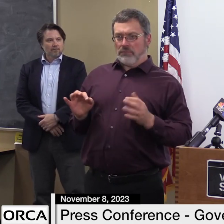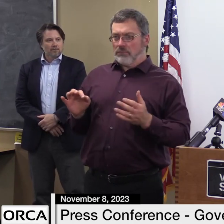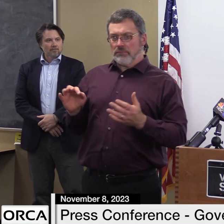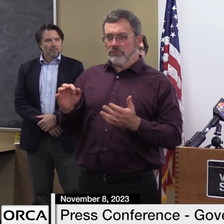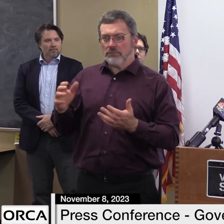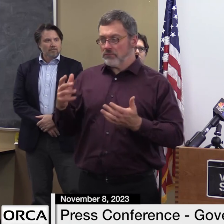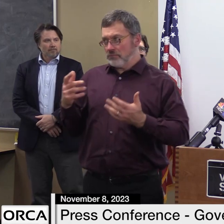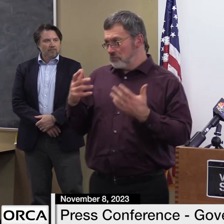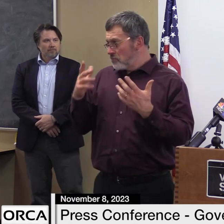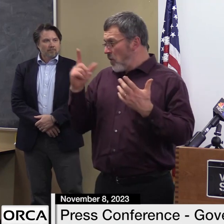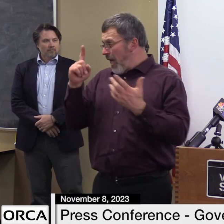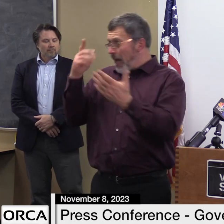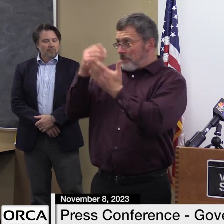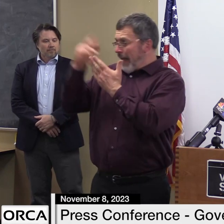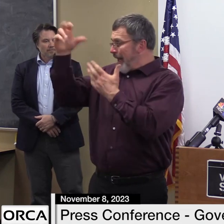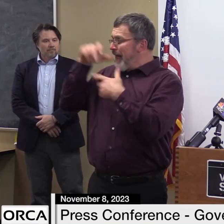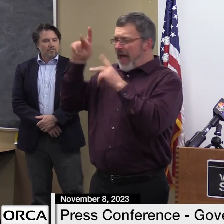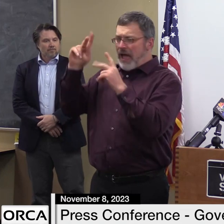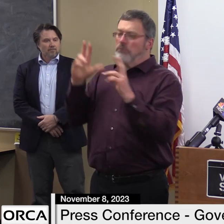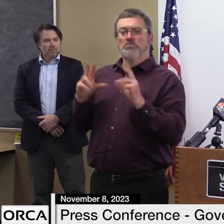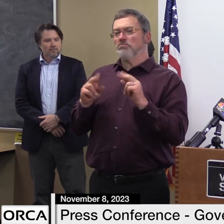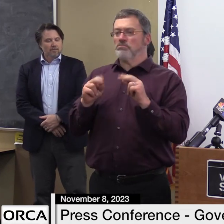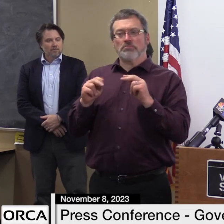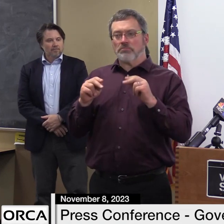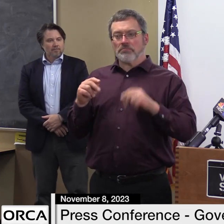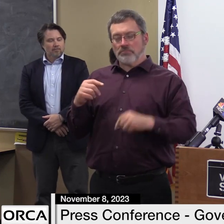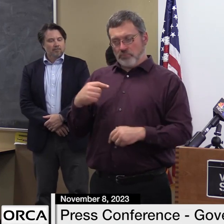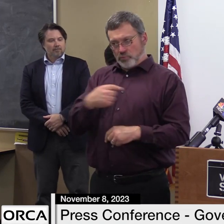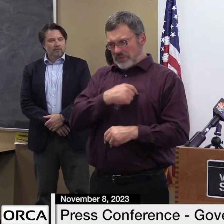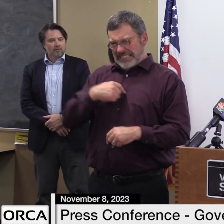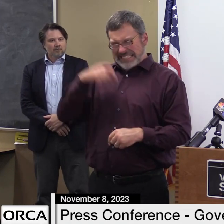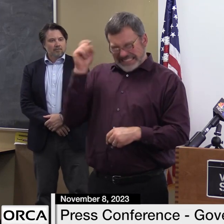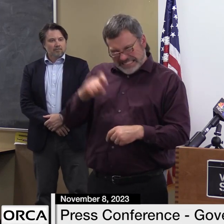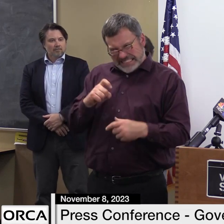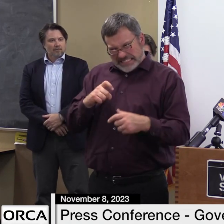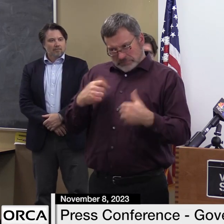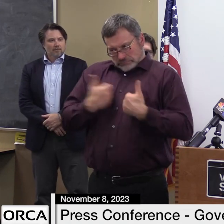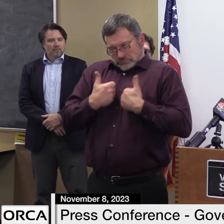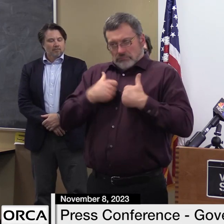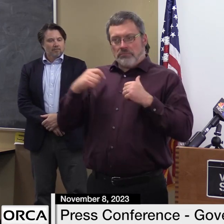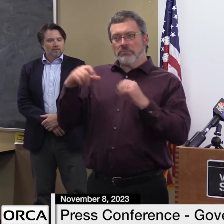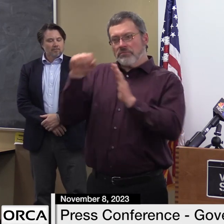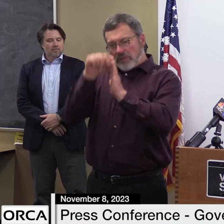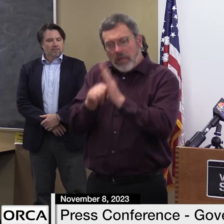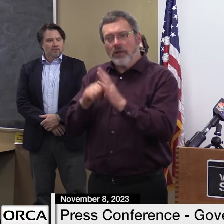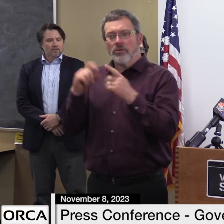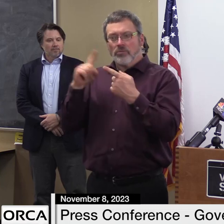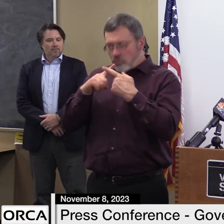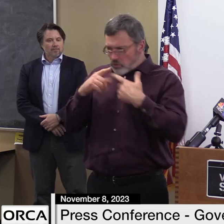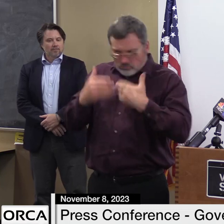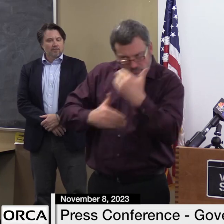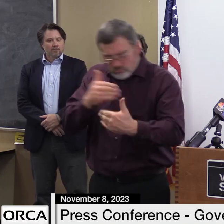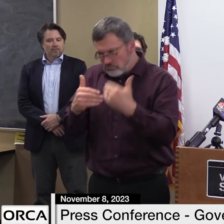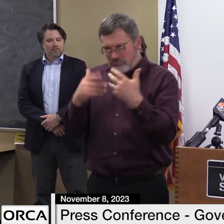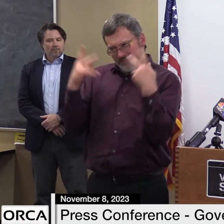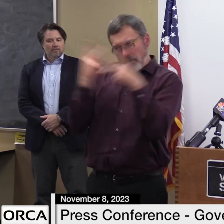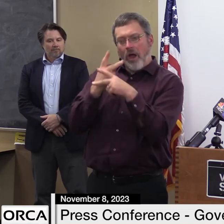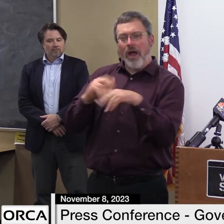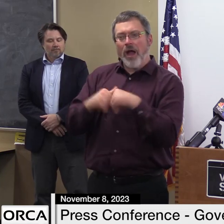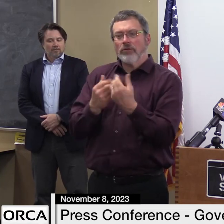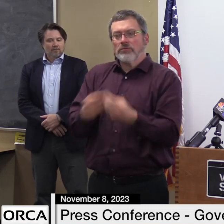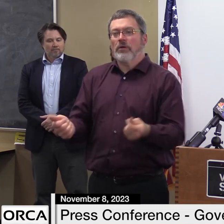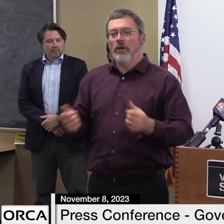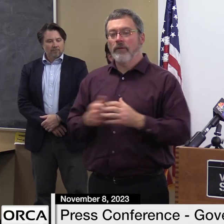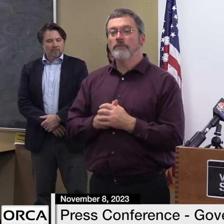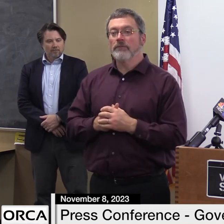Vermonters need. And that's exactly what my team and I intend to do. So with that, I'll turn it over to Commissioner Farrell.